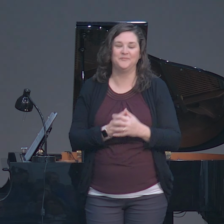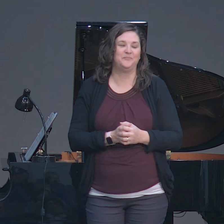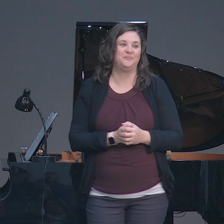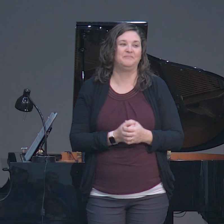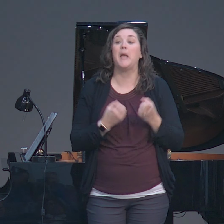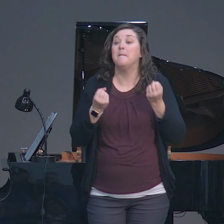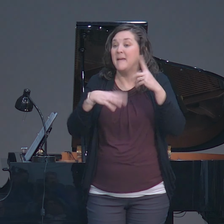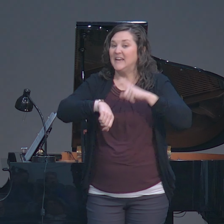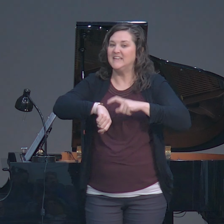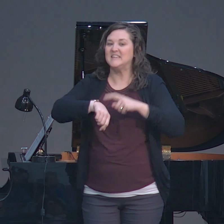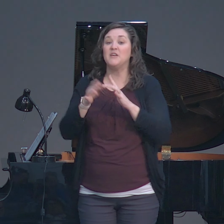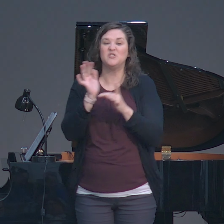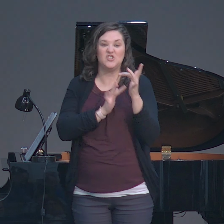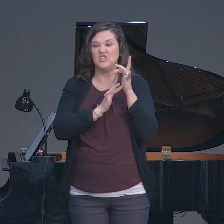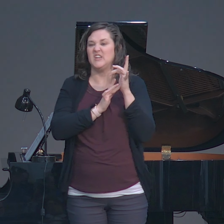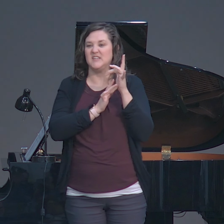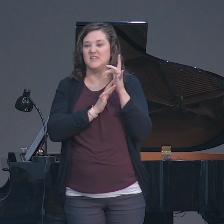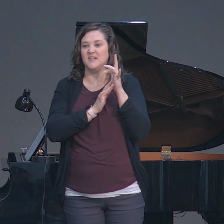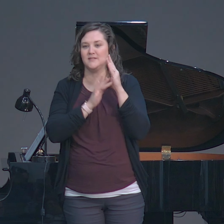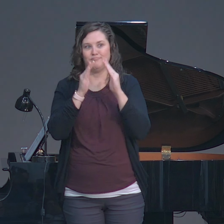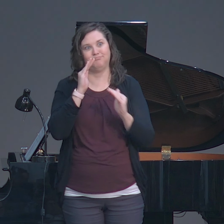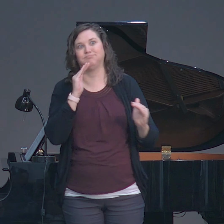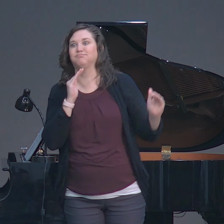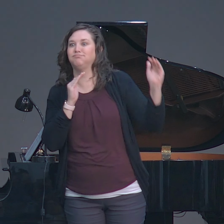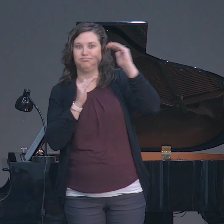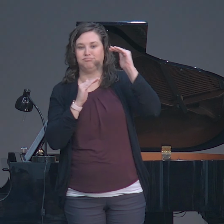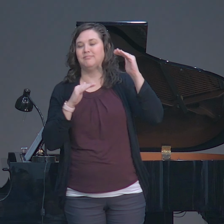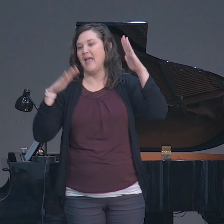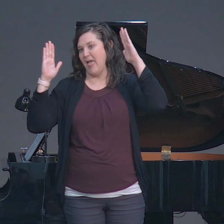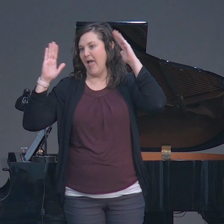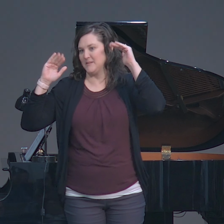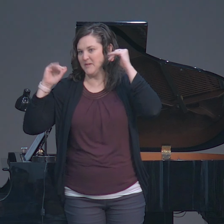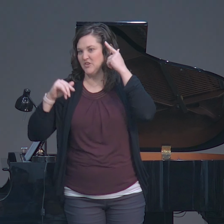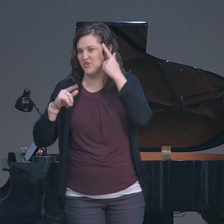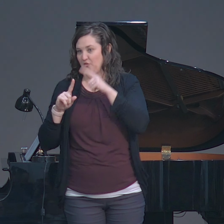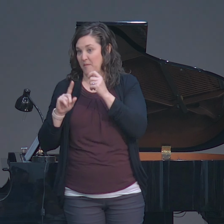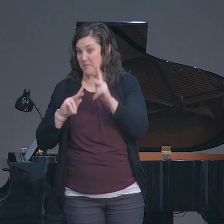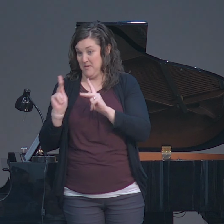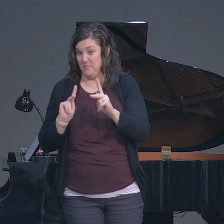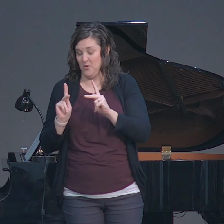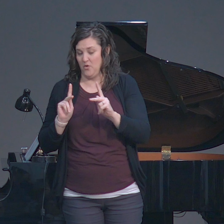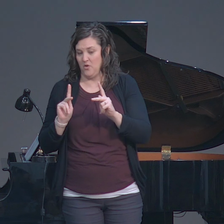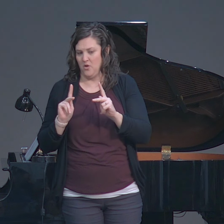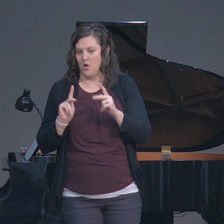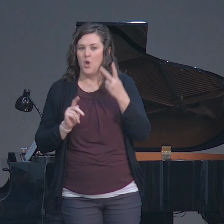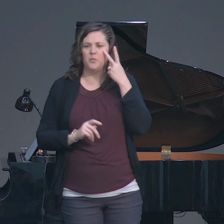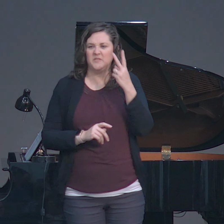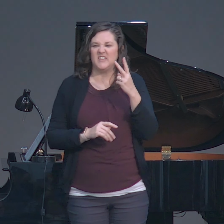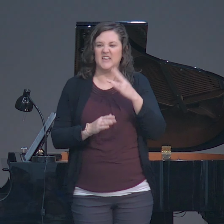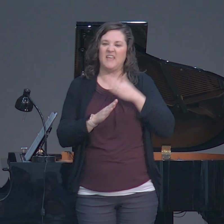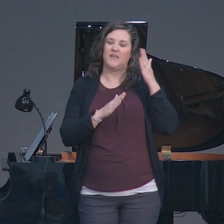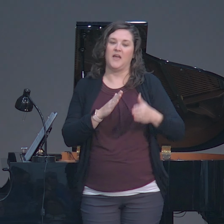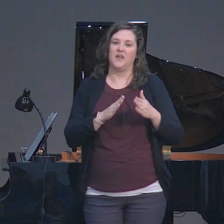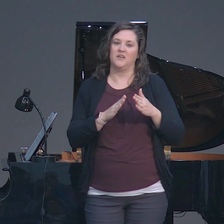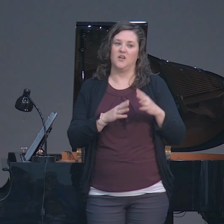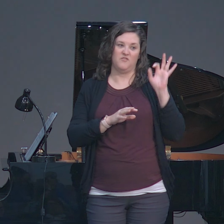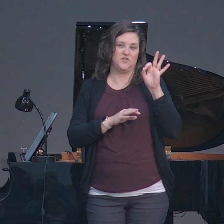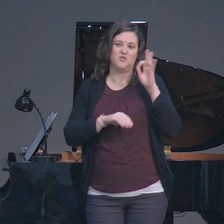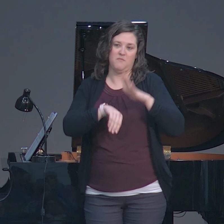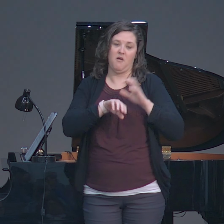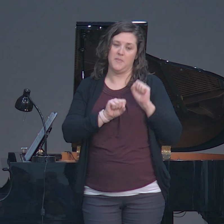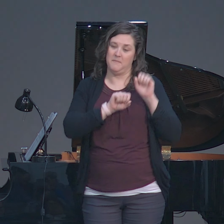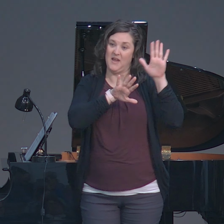many times Jesus was exceeding those expectations. Like we've recorded for us at the end of the Sermon on the Mount, Matthew